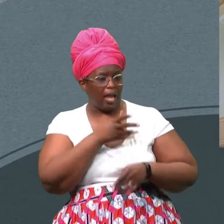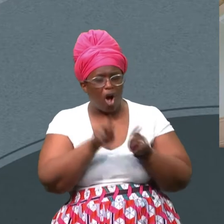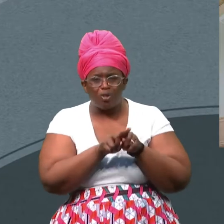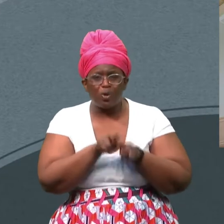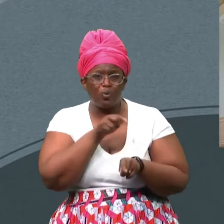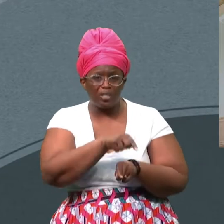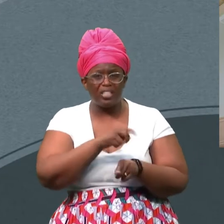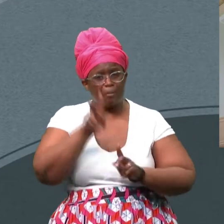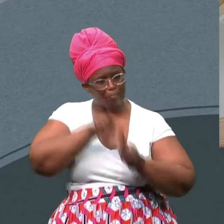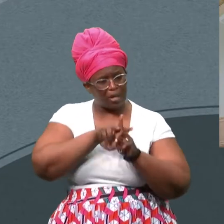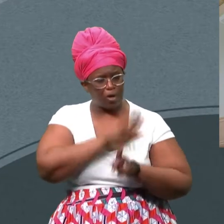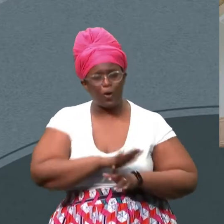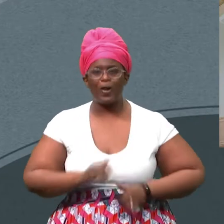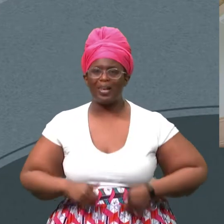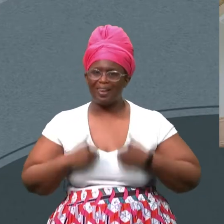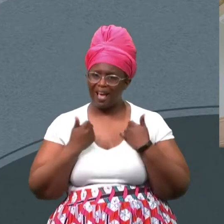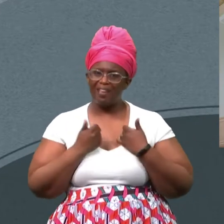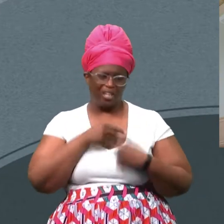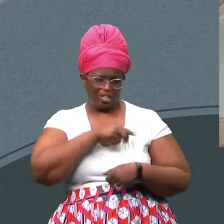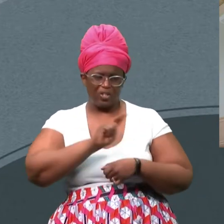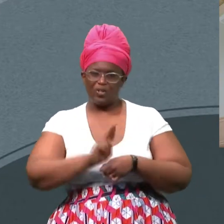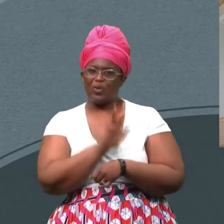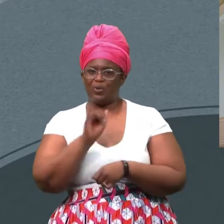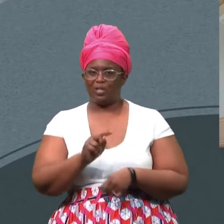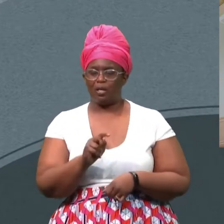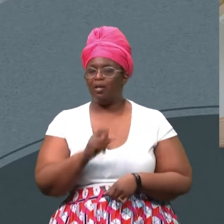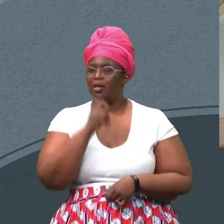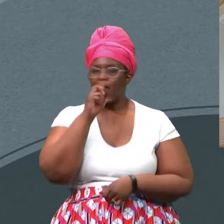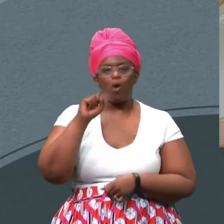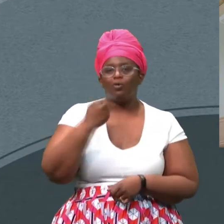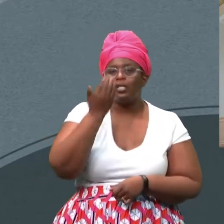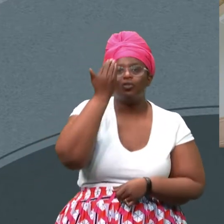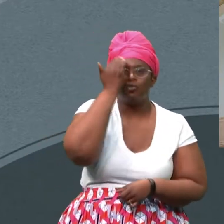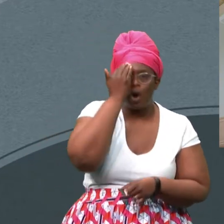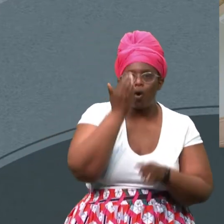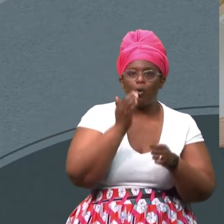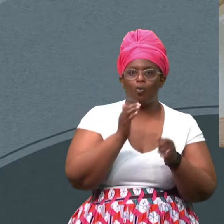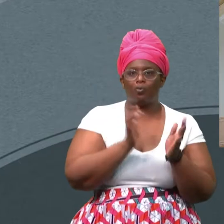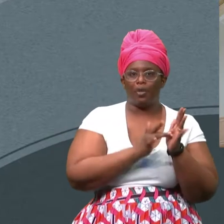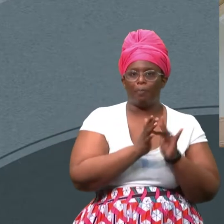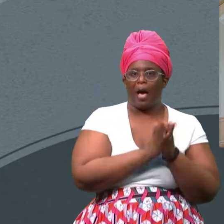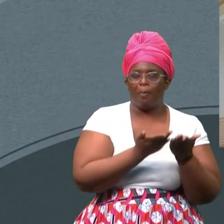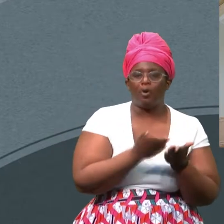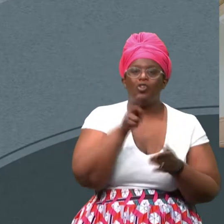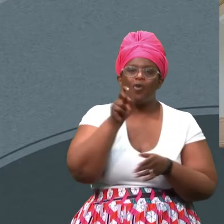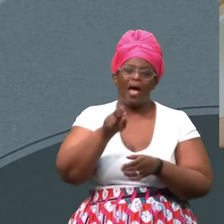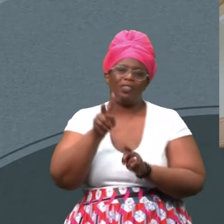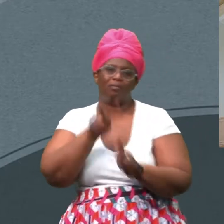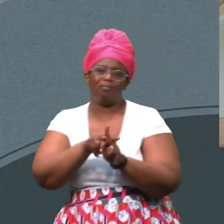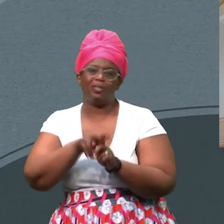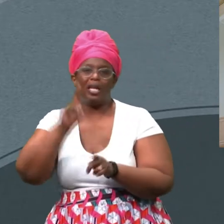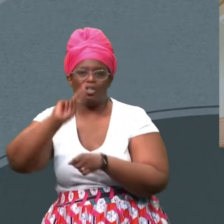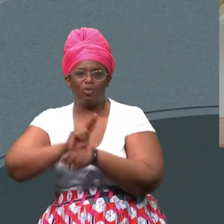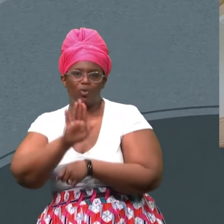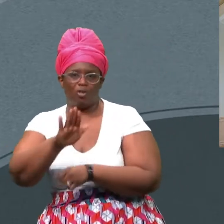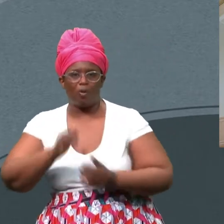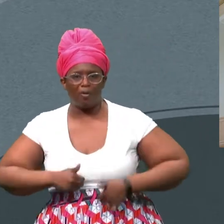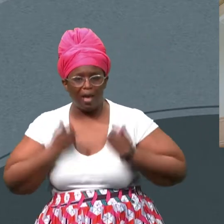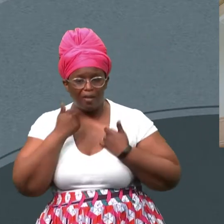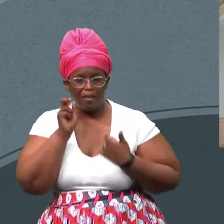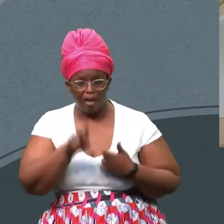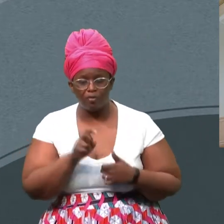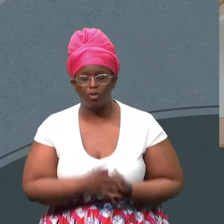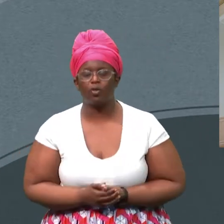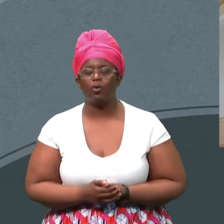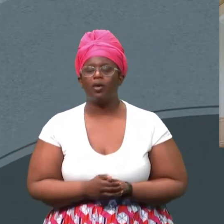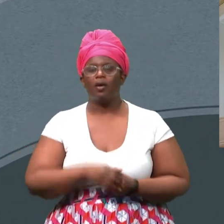Mary didn't just know it, but she used it. Somebody say, don't just know it, use it. Y'all, she was so full of scripture